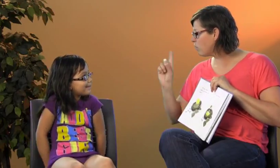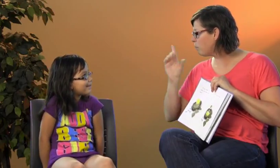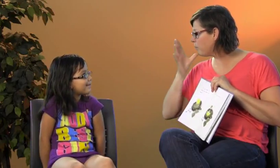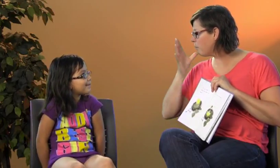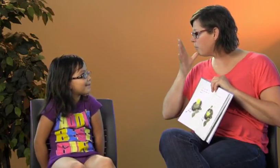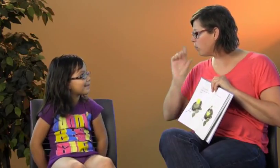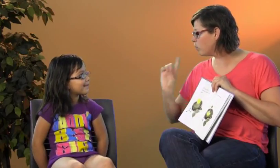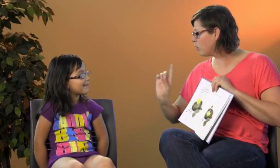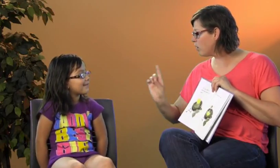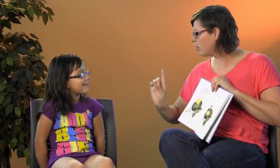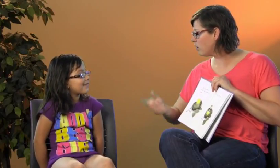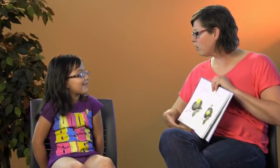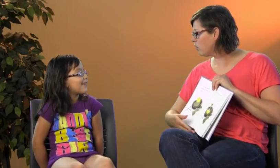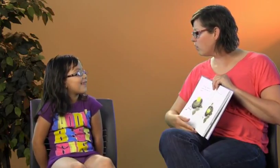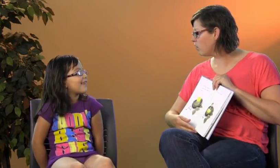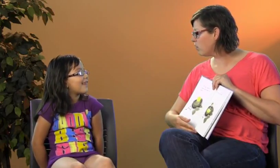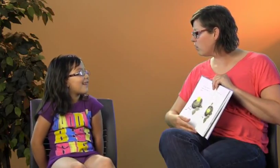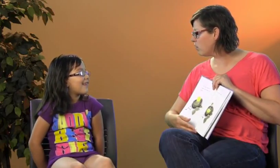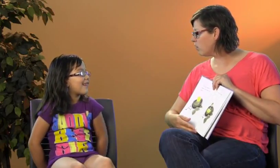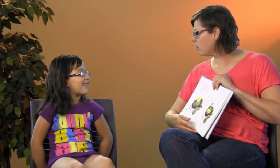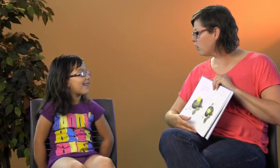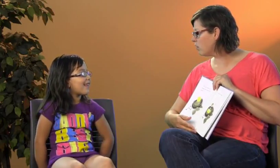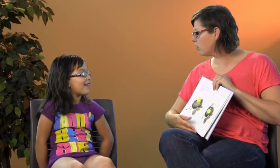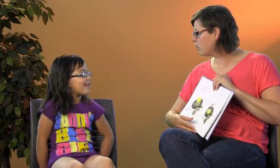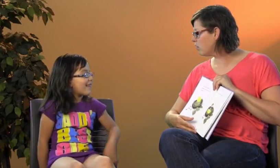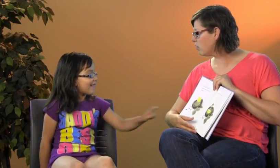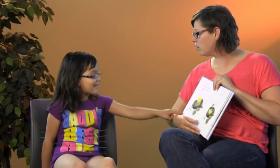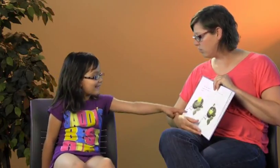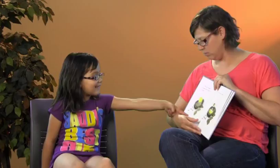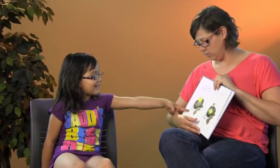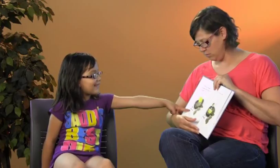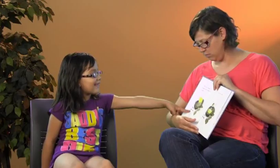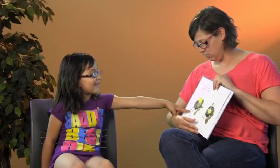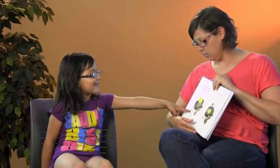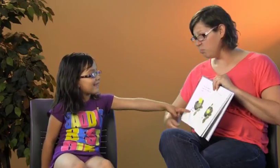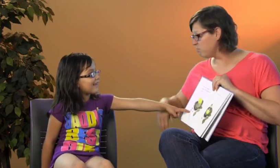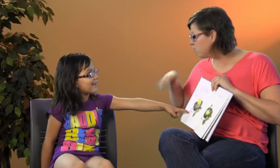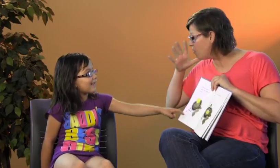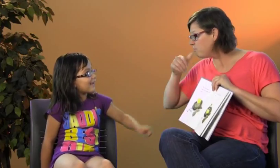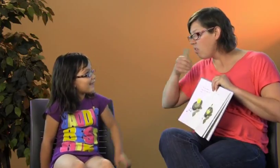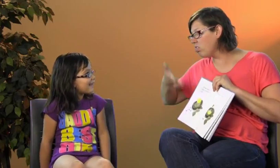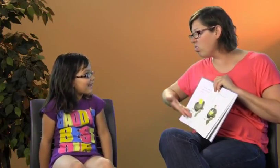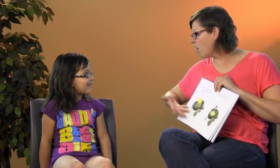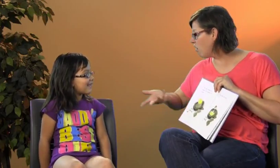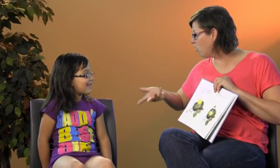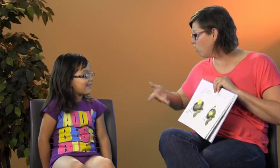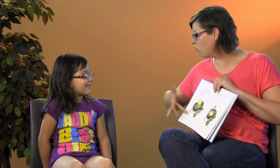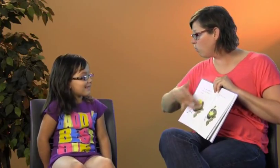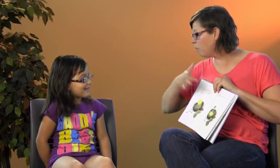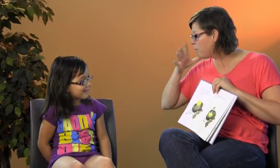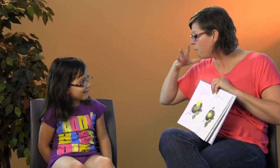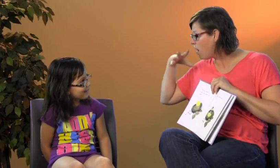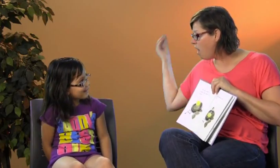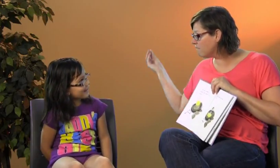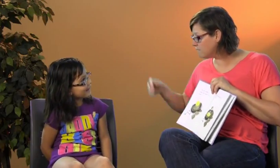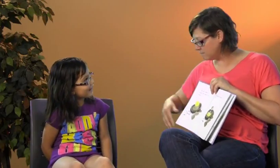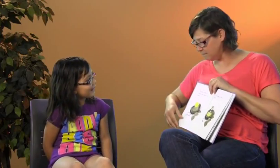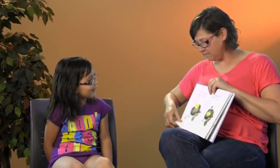Where? Where is the mother bird? Right there? The mother is not there.